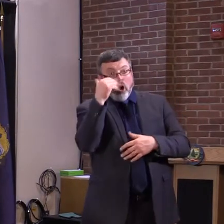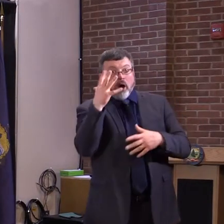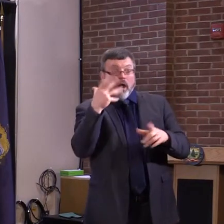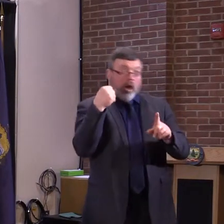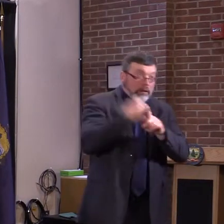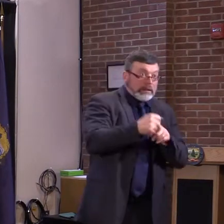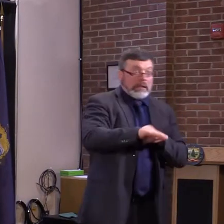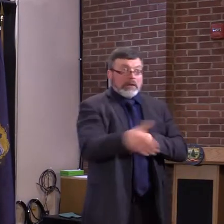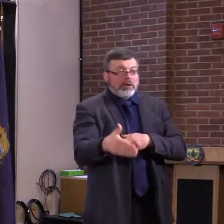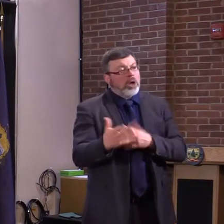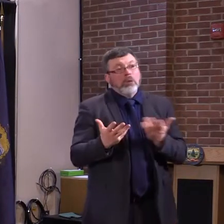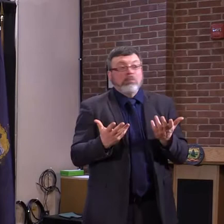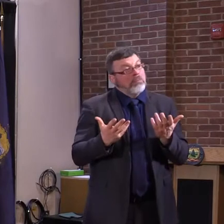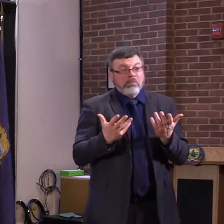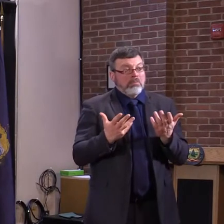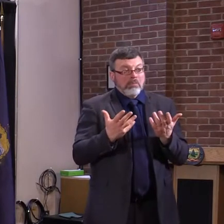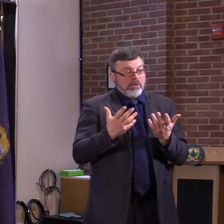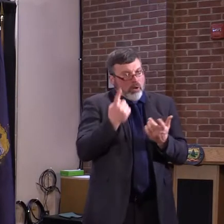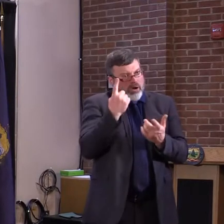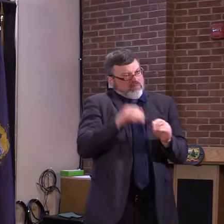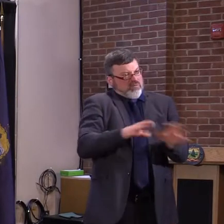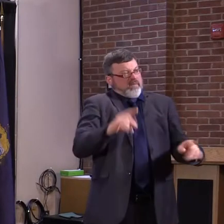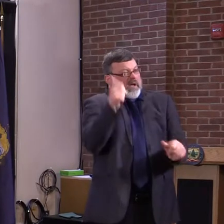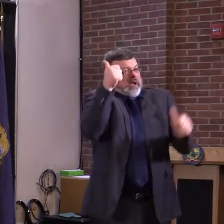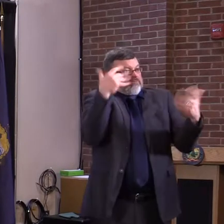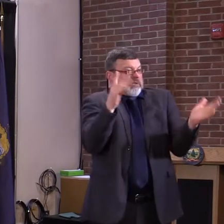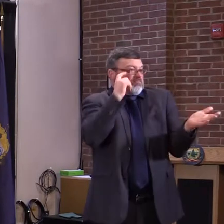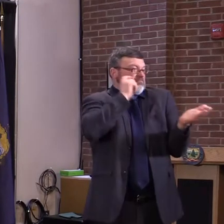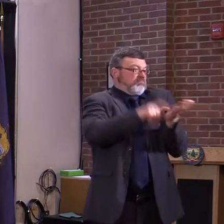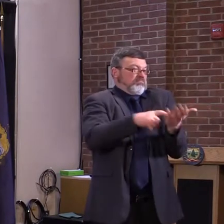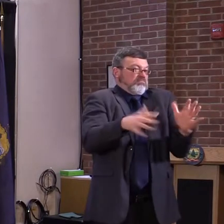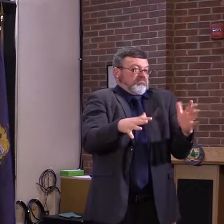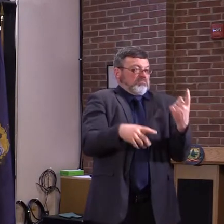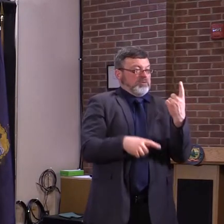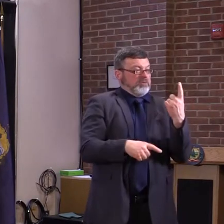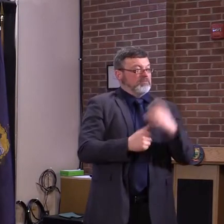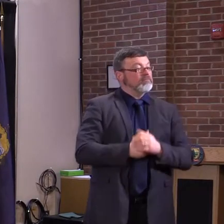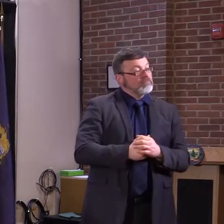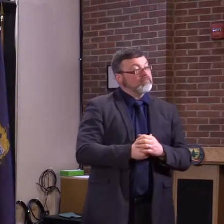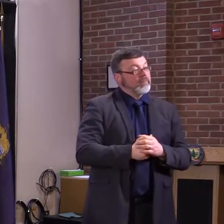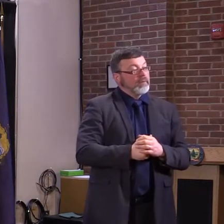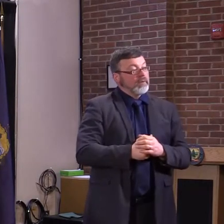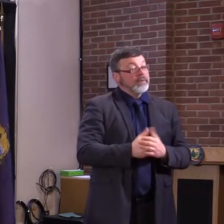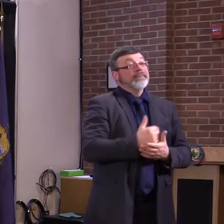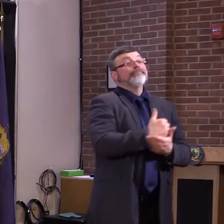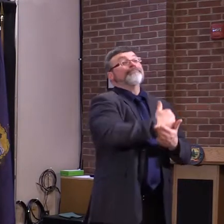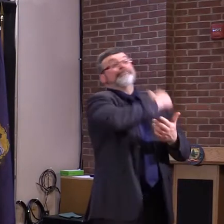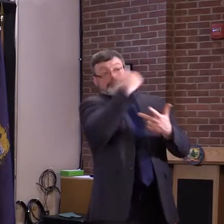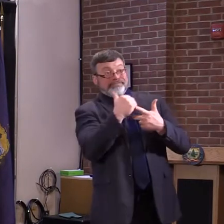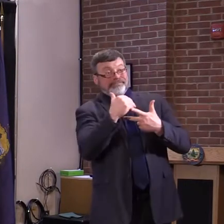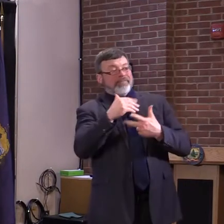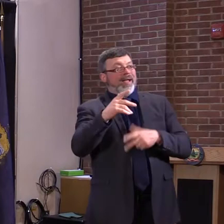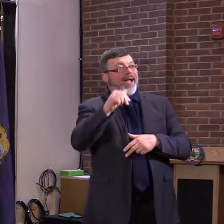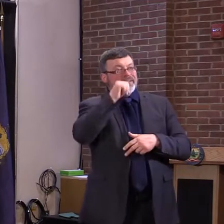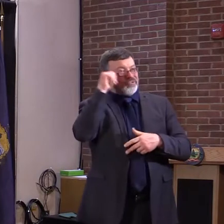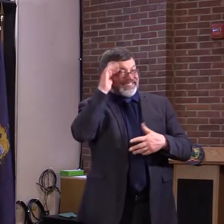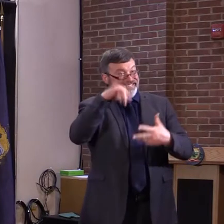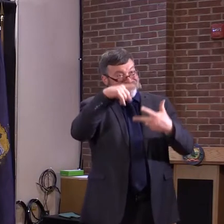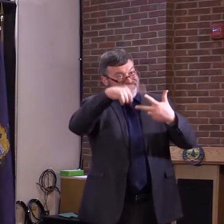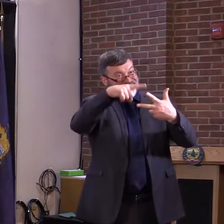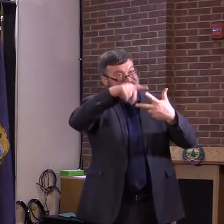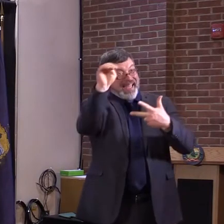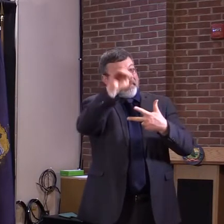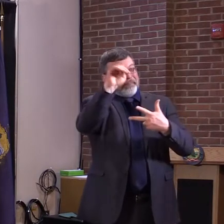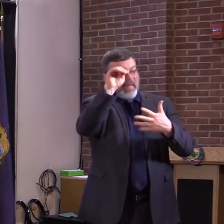lastly, the FDA announced yesterday that the Moderna COVID-19 vaccine has received full approval